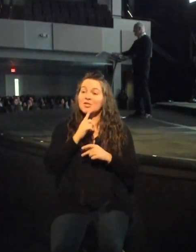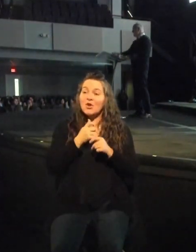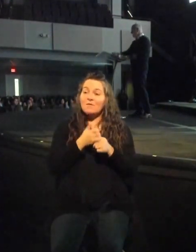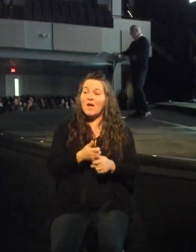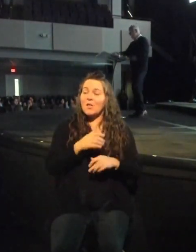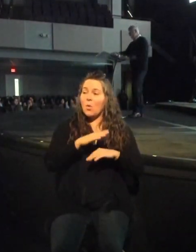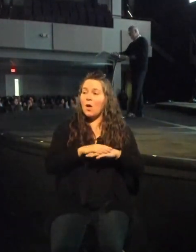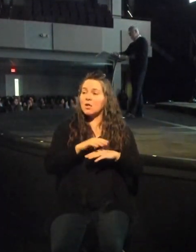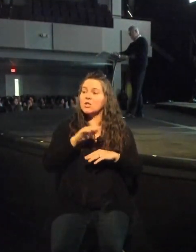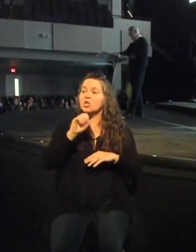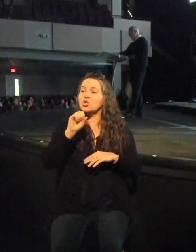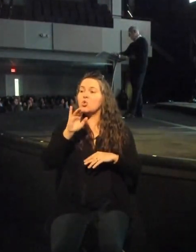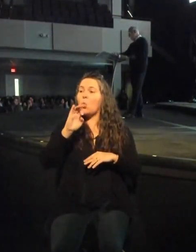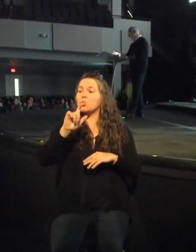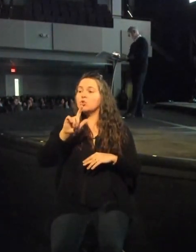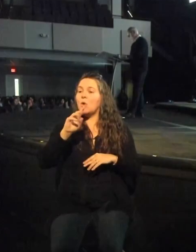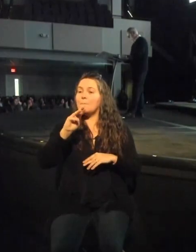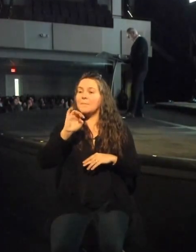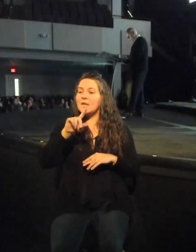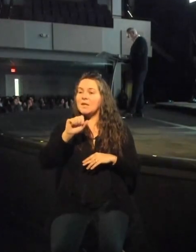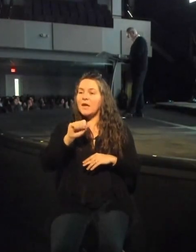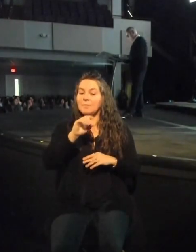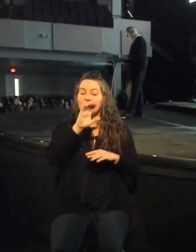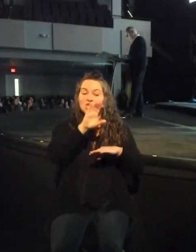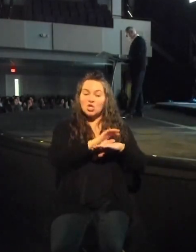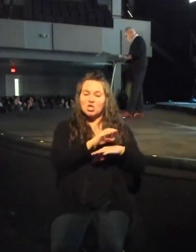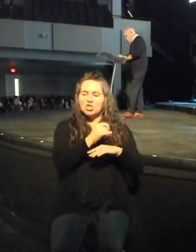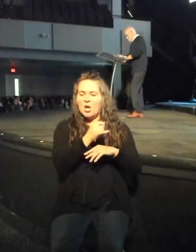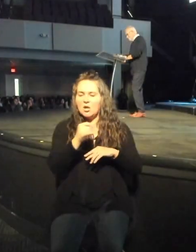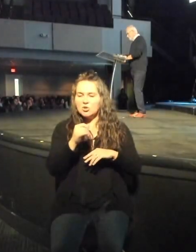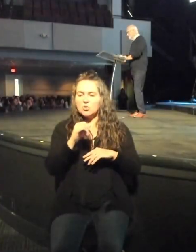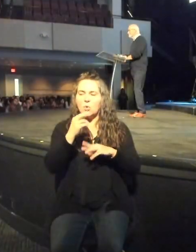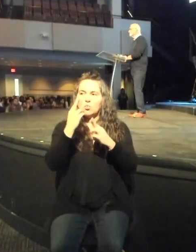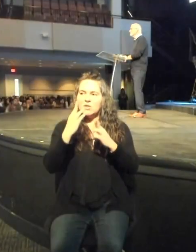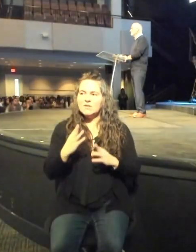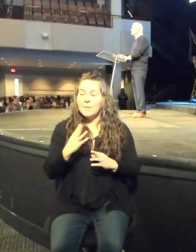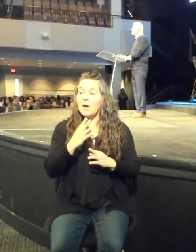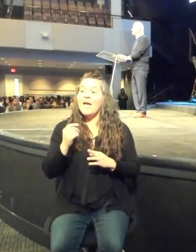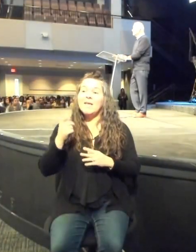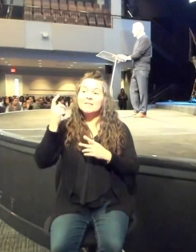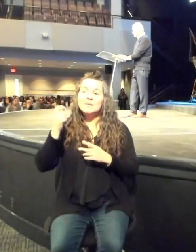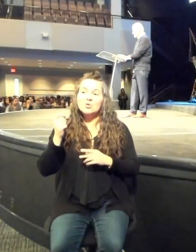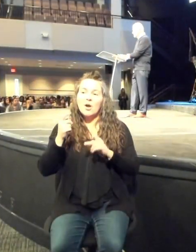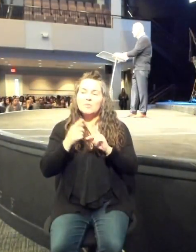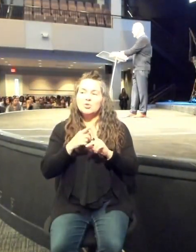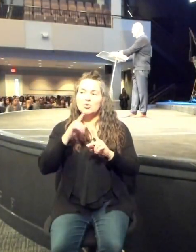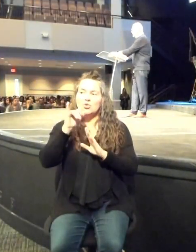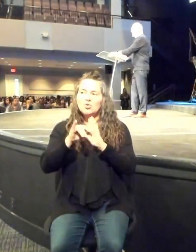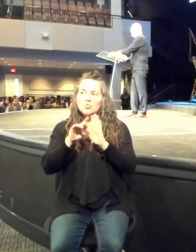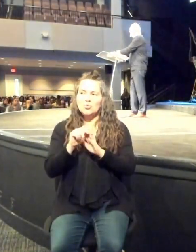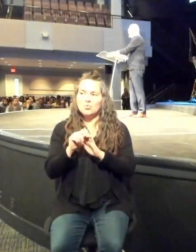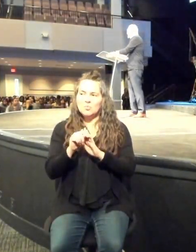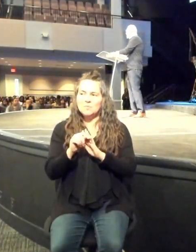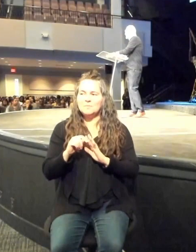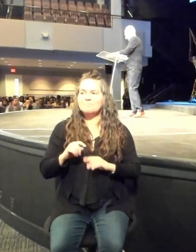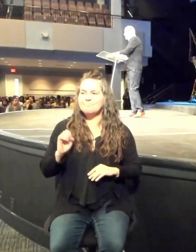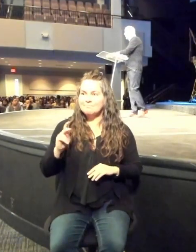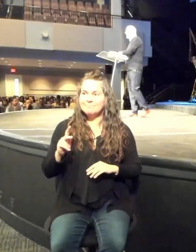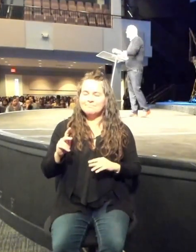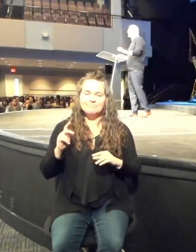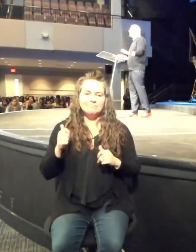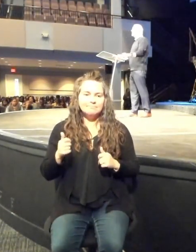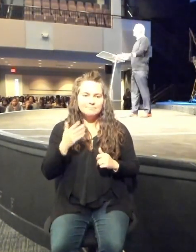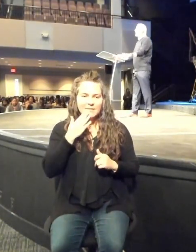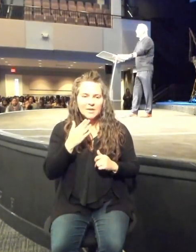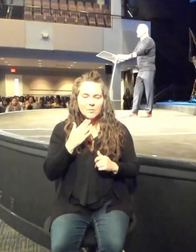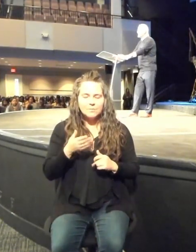at church_redeemer and subscribe to our YouTube channel. Now, let's get back to the rest of our service. Let's pray again together. Father, we